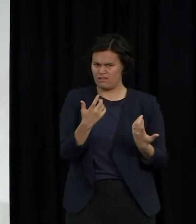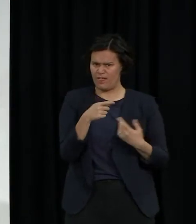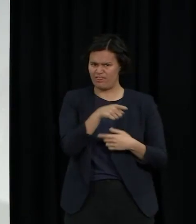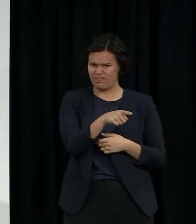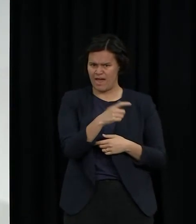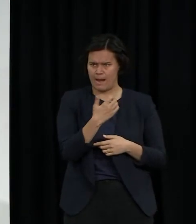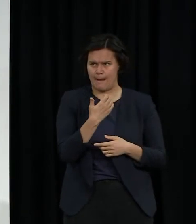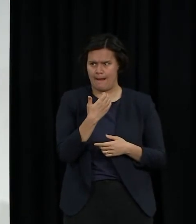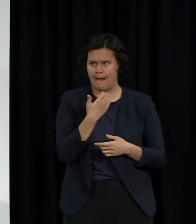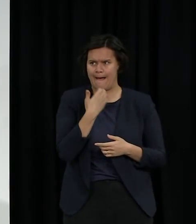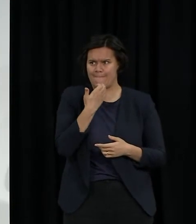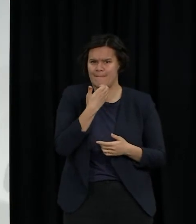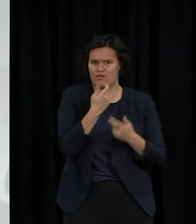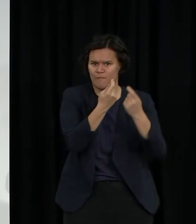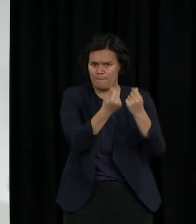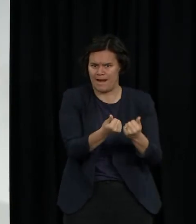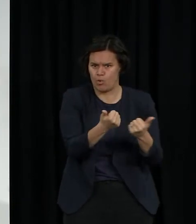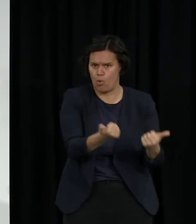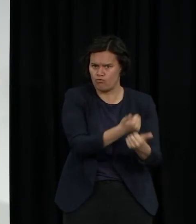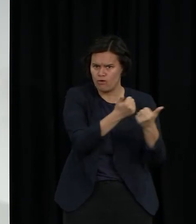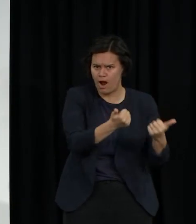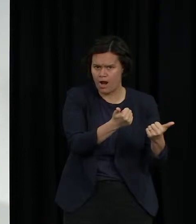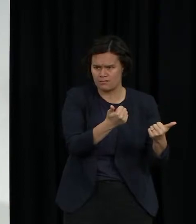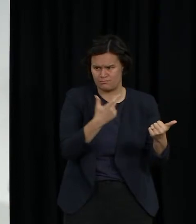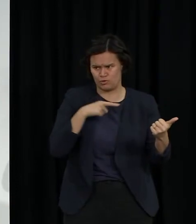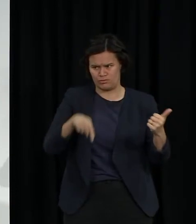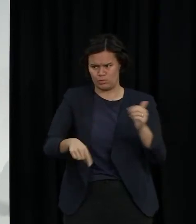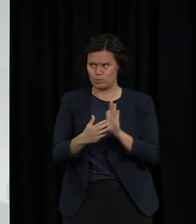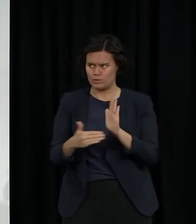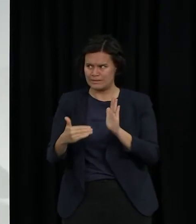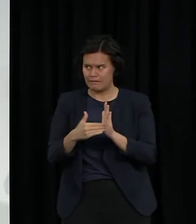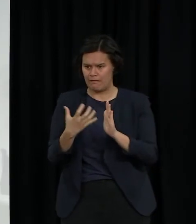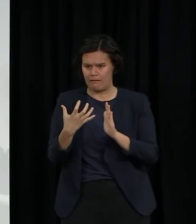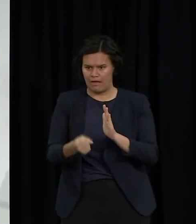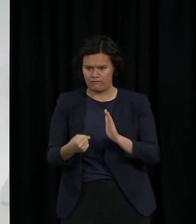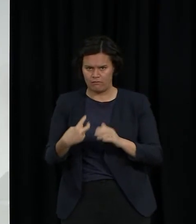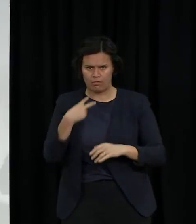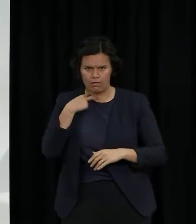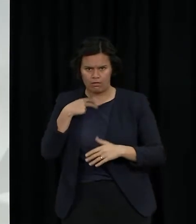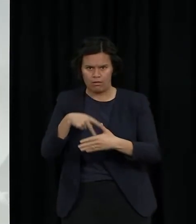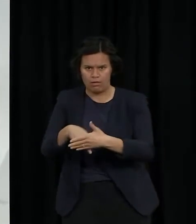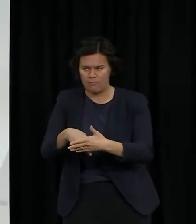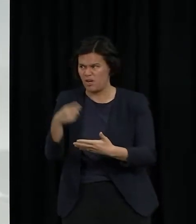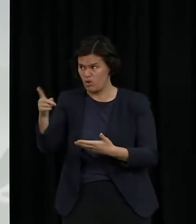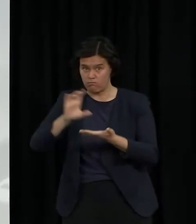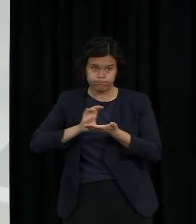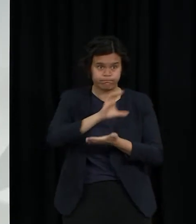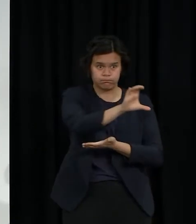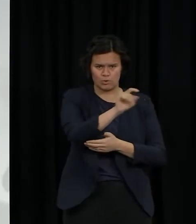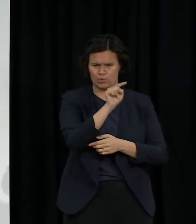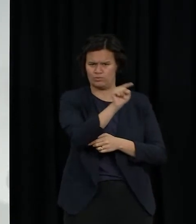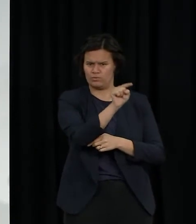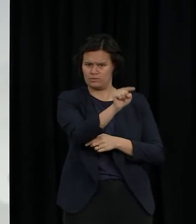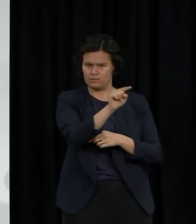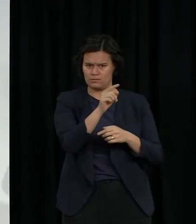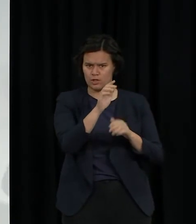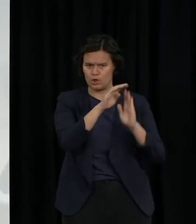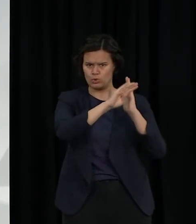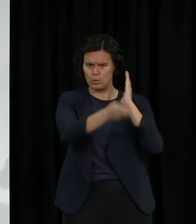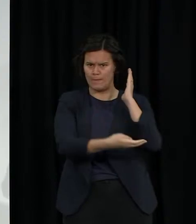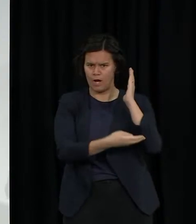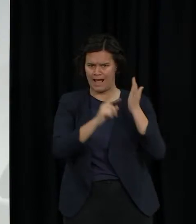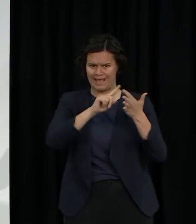can't get businesses in here, our trade routes are disrupted? Do you think that big spend is justified? Well, Expo is one